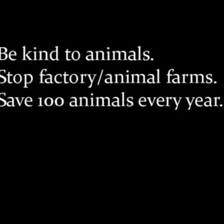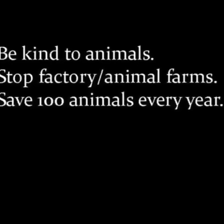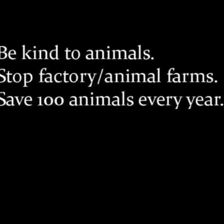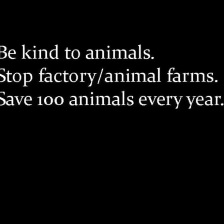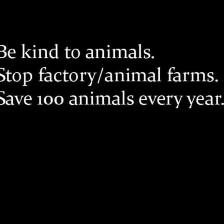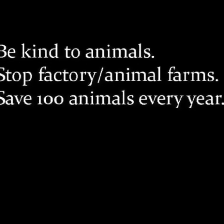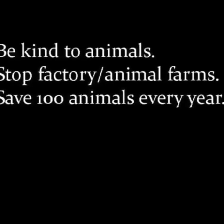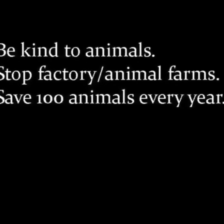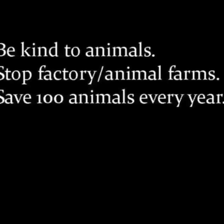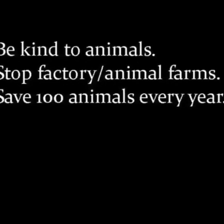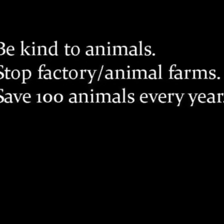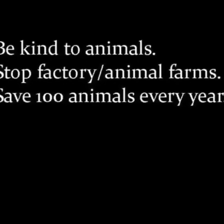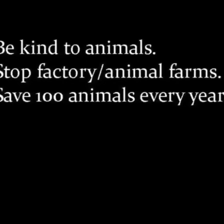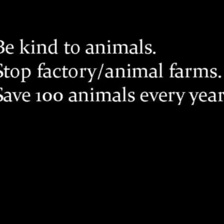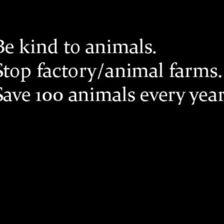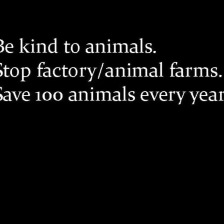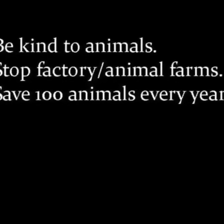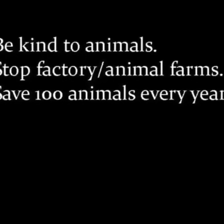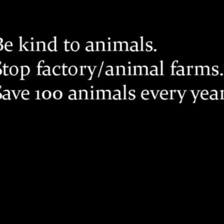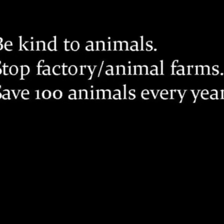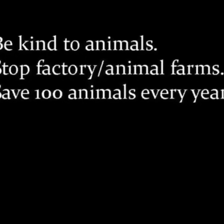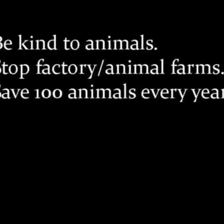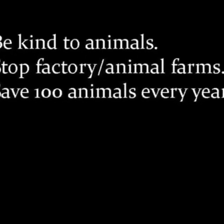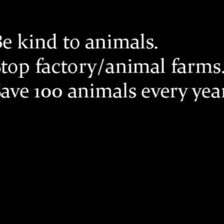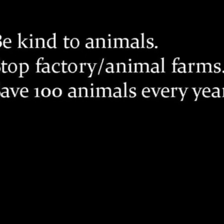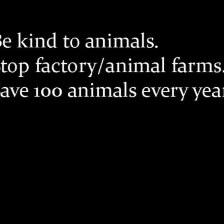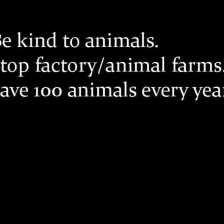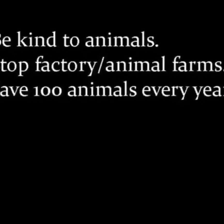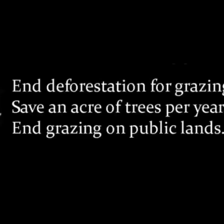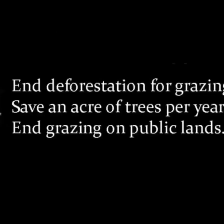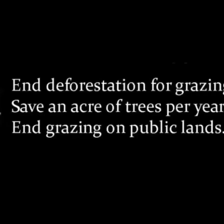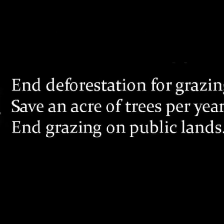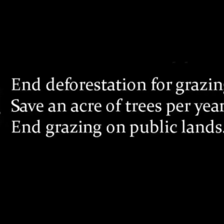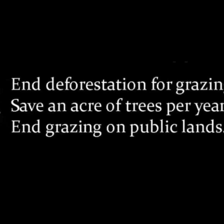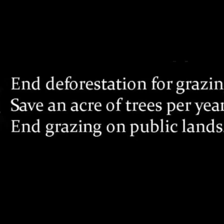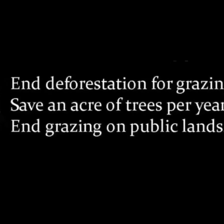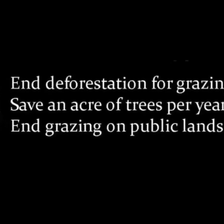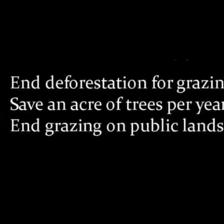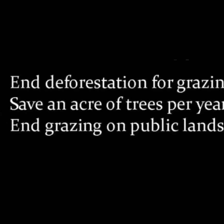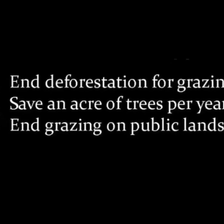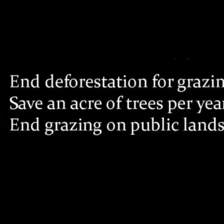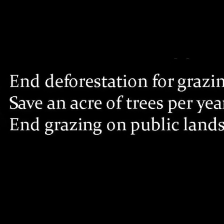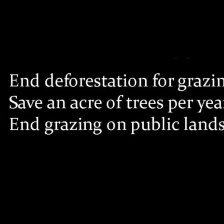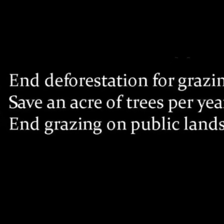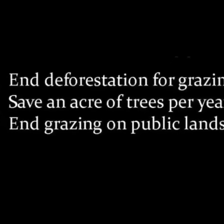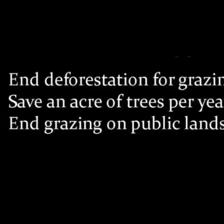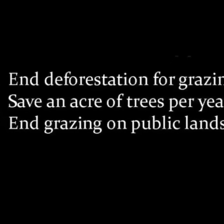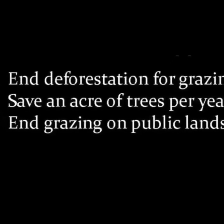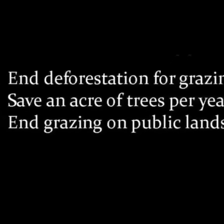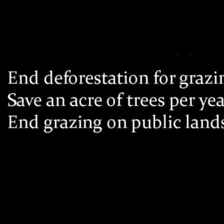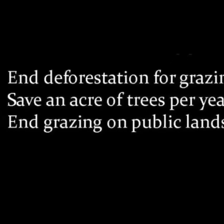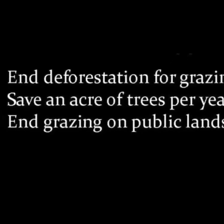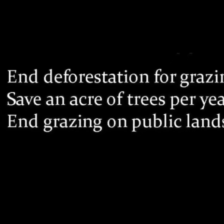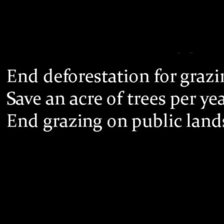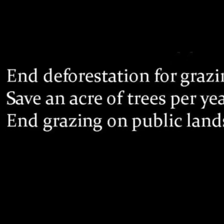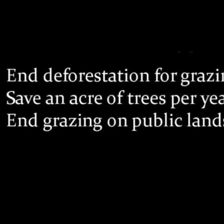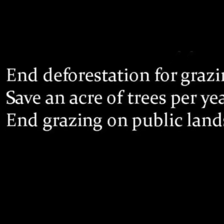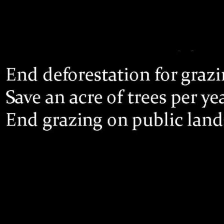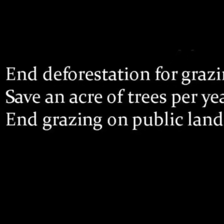Be kind to animals. Stop factory animal farms. You can save 100 animals per year. End deforestation